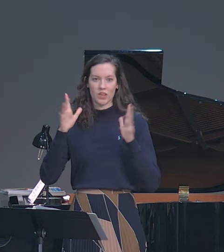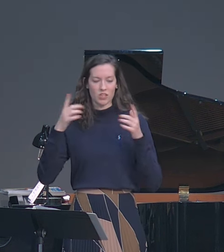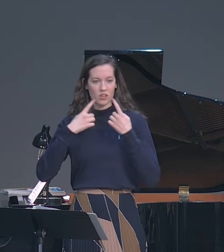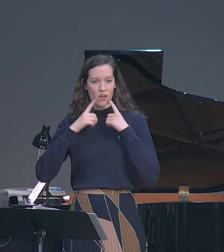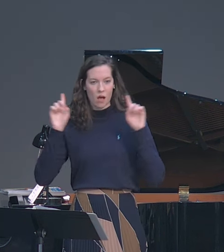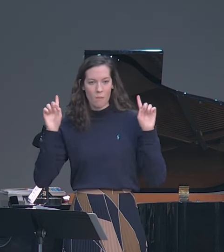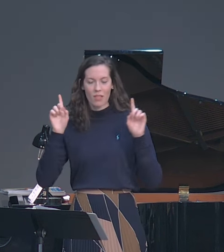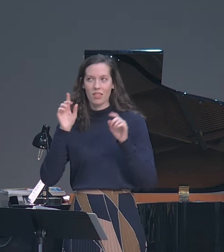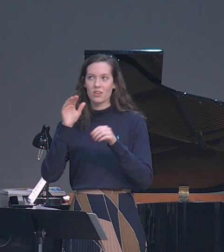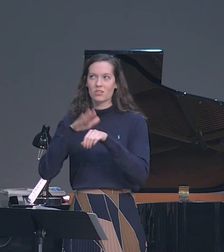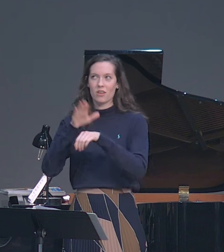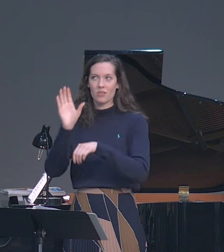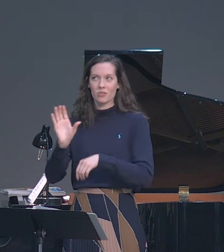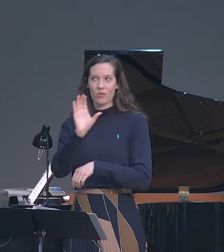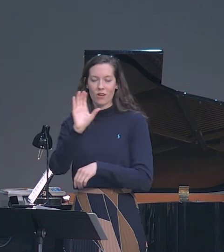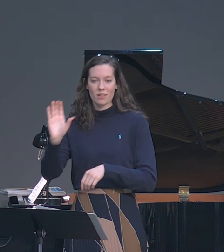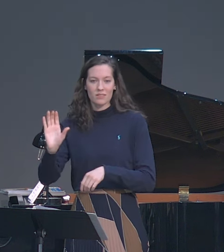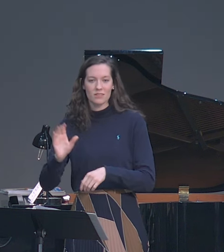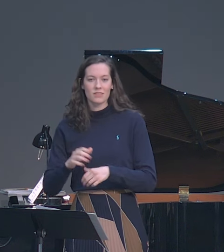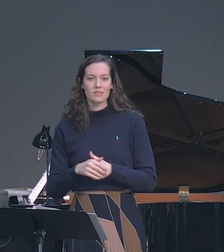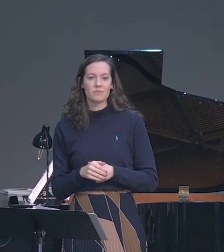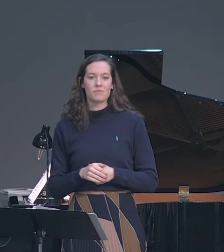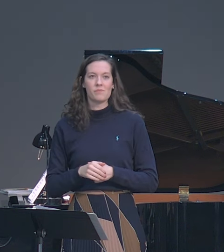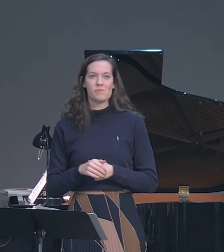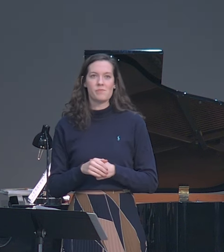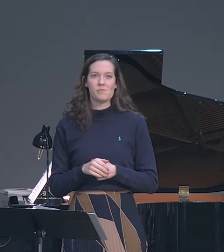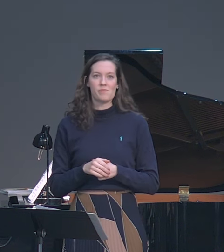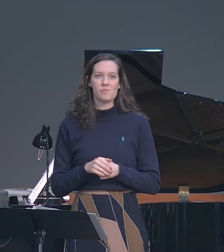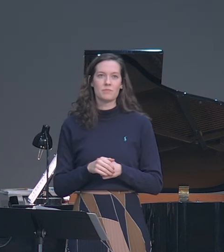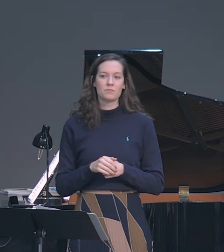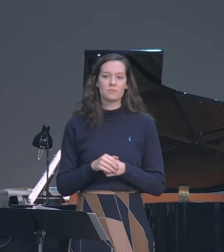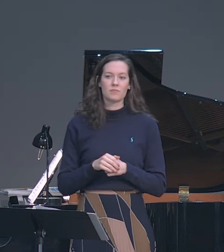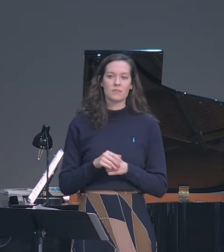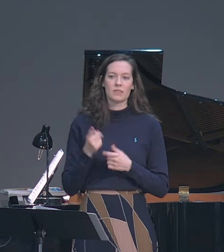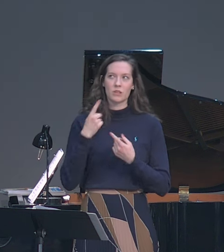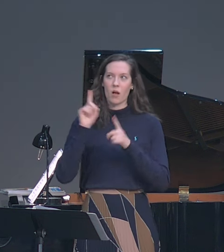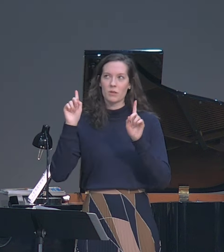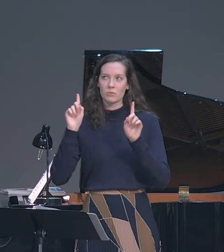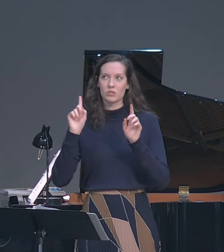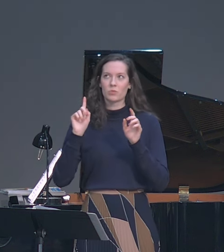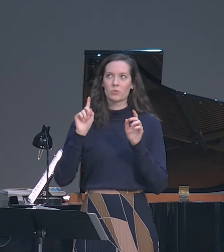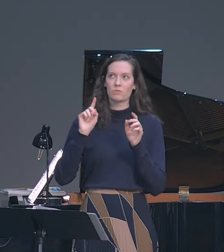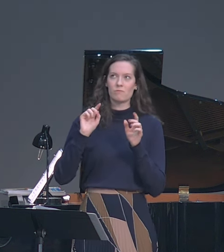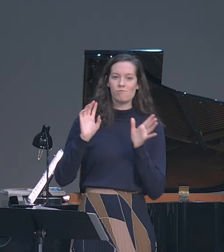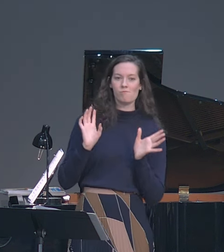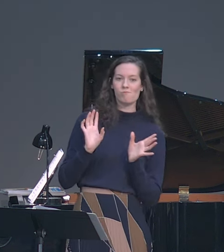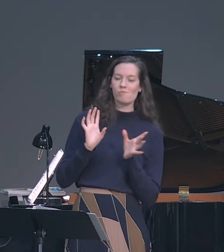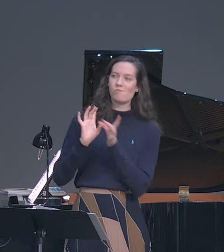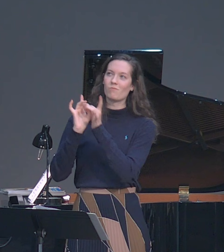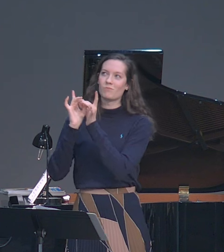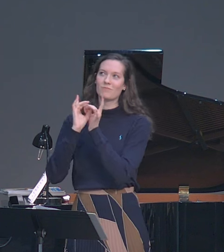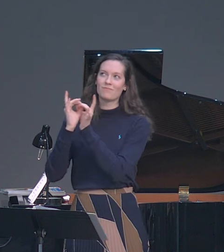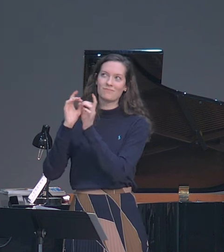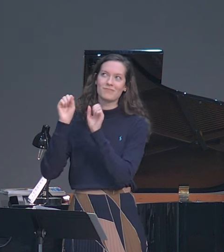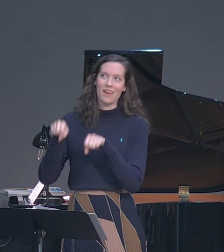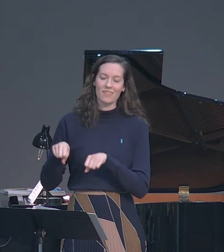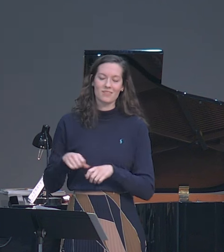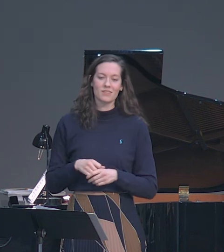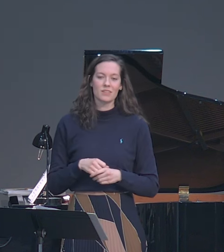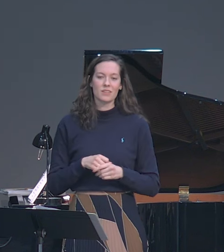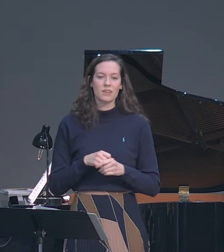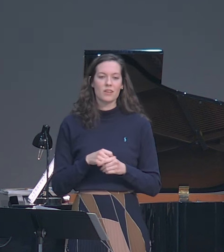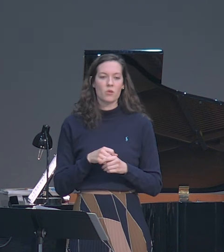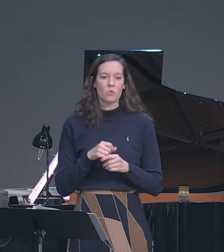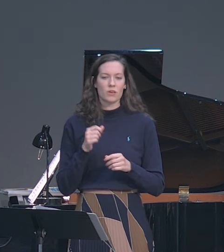to bring us into a saving relationship with God. We do this not because we don't know these